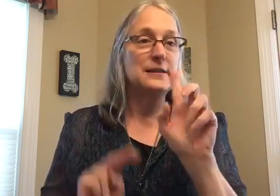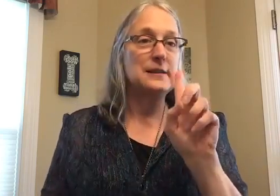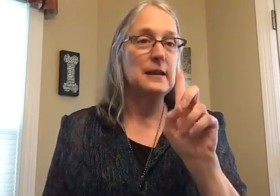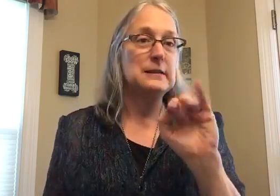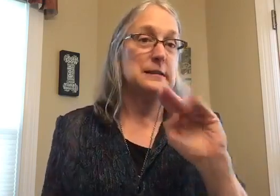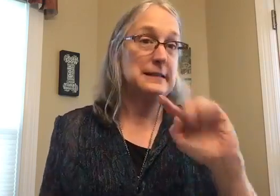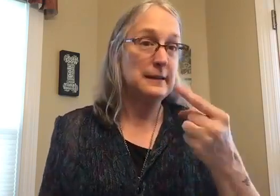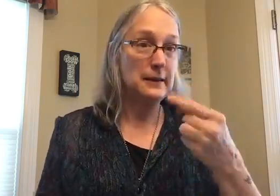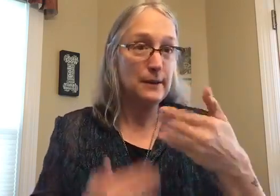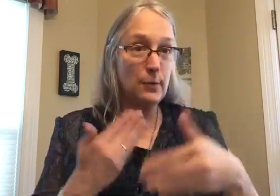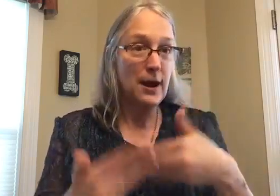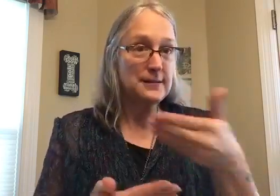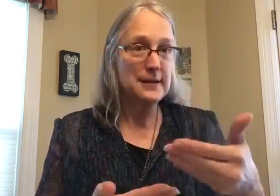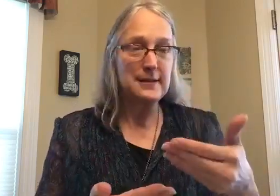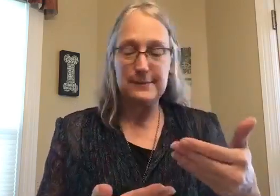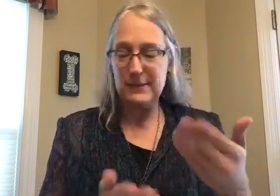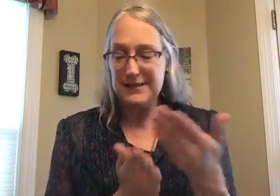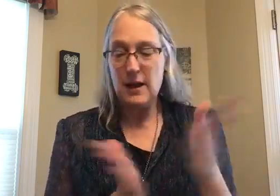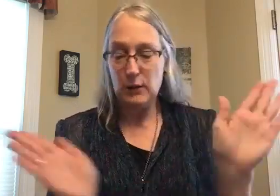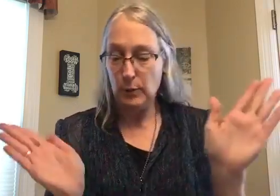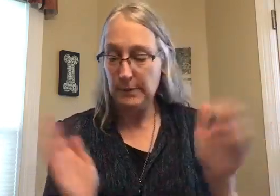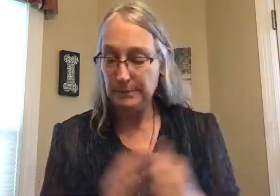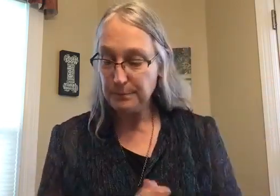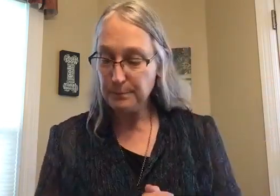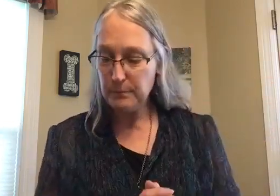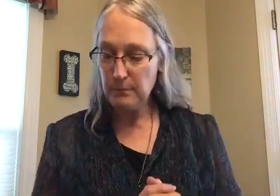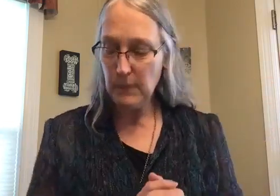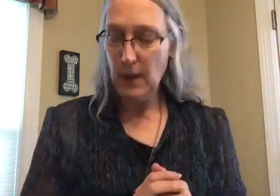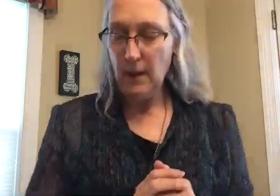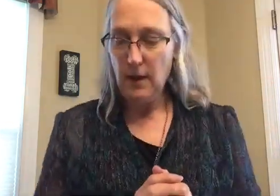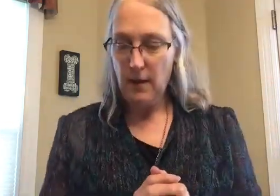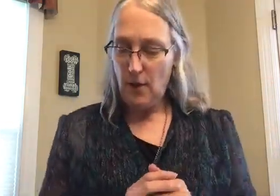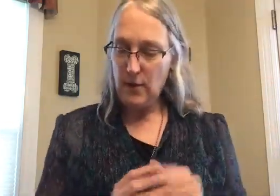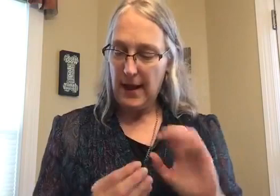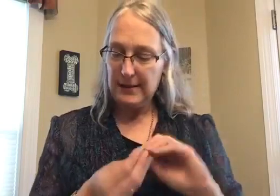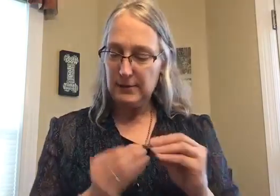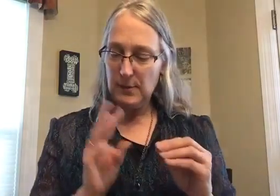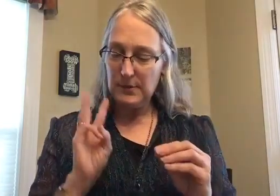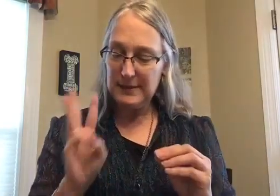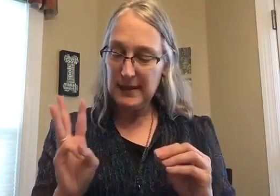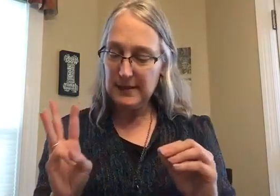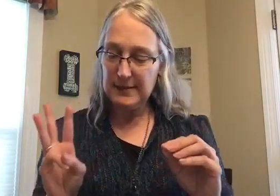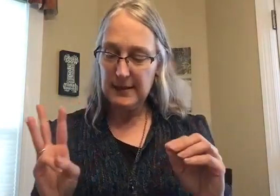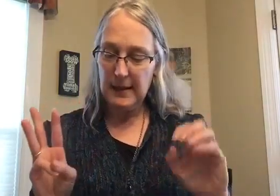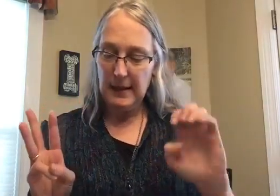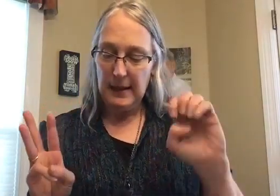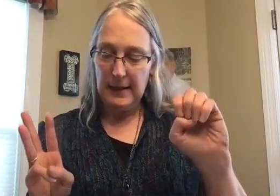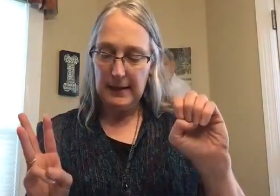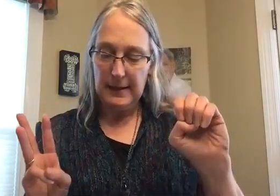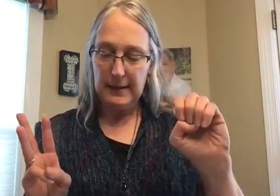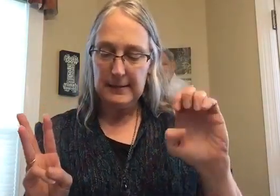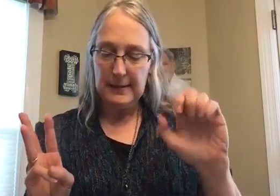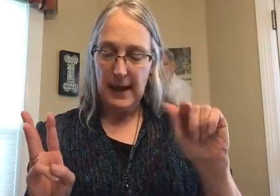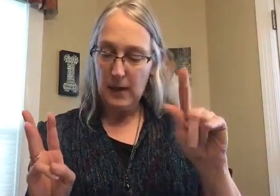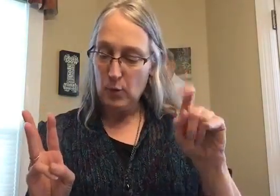the distilling process. It's all open. Okay, so number 6 is